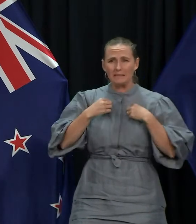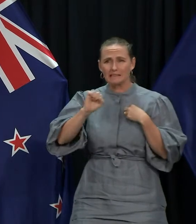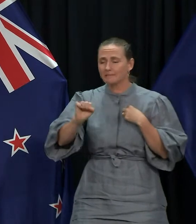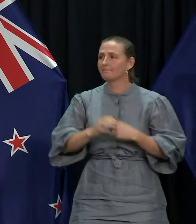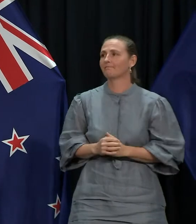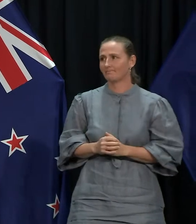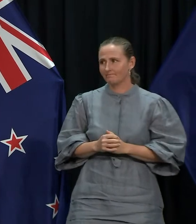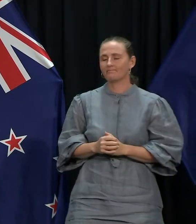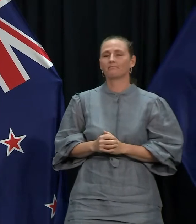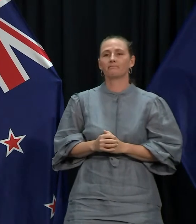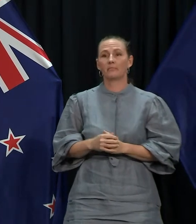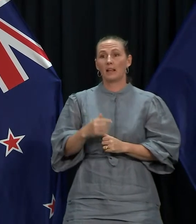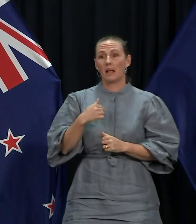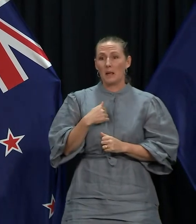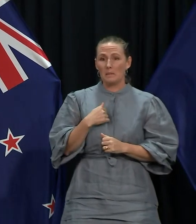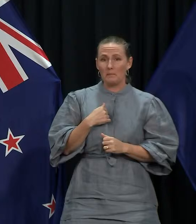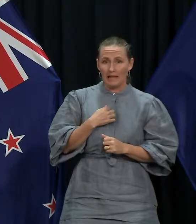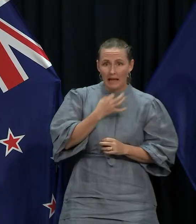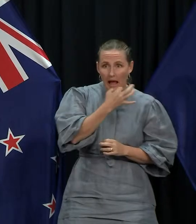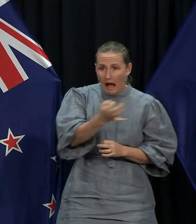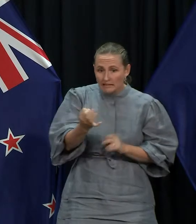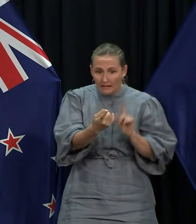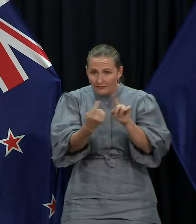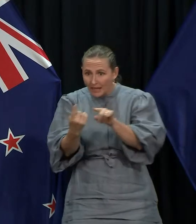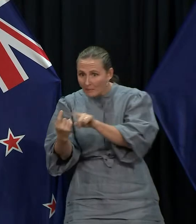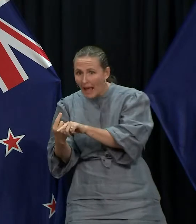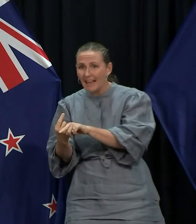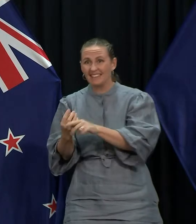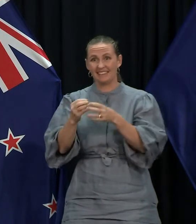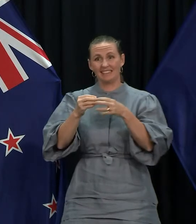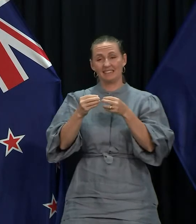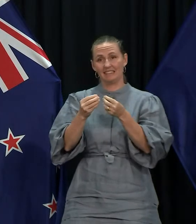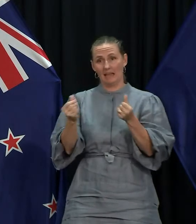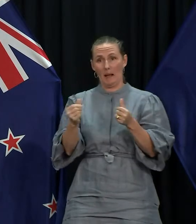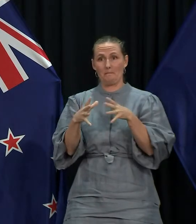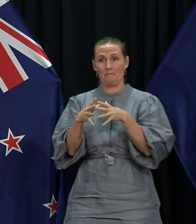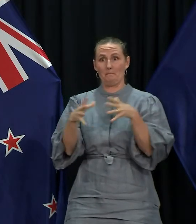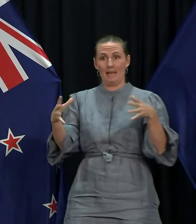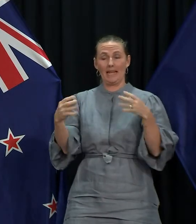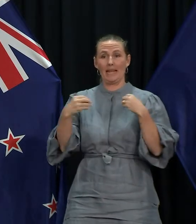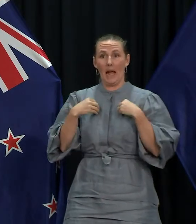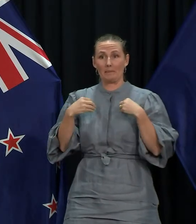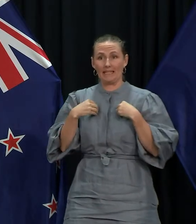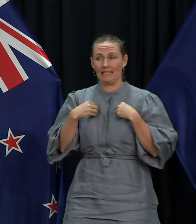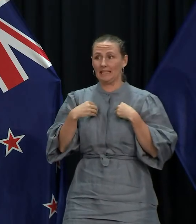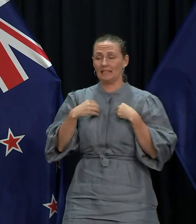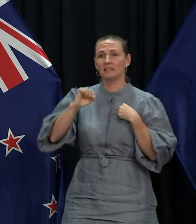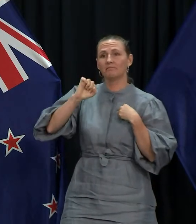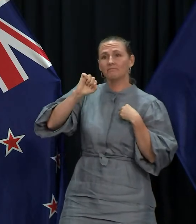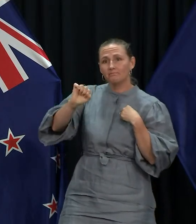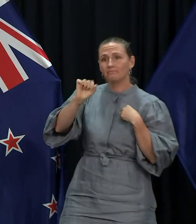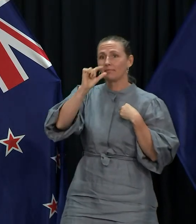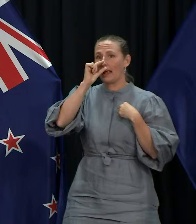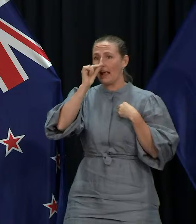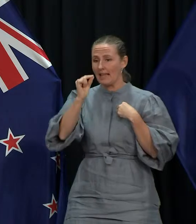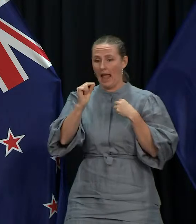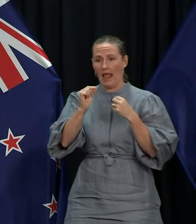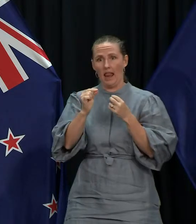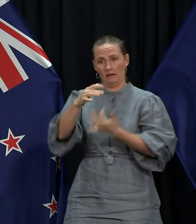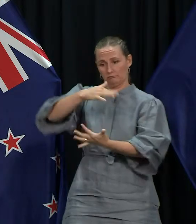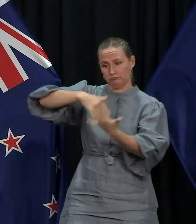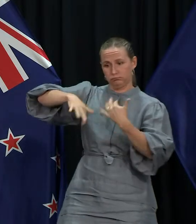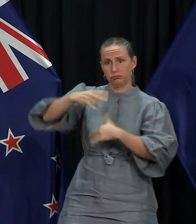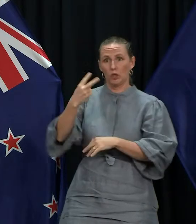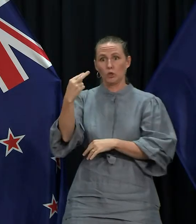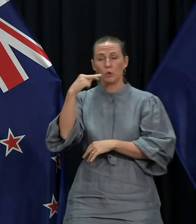for those who are larger, the increase to 200 indoors and, of course, limitless outdoors has,